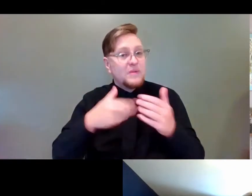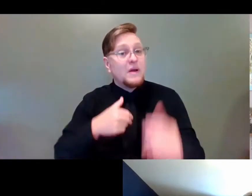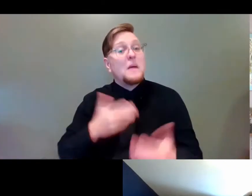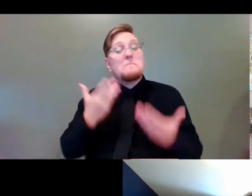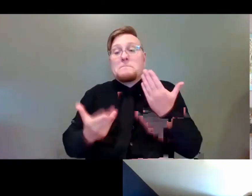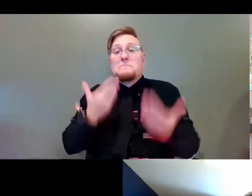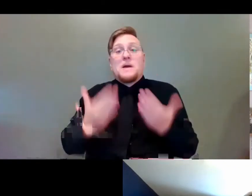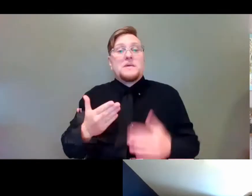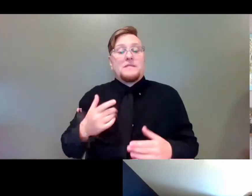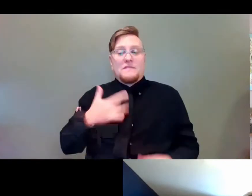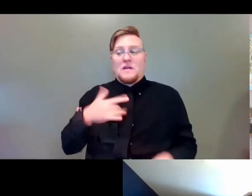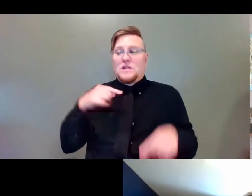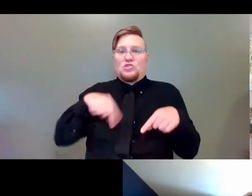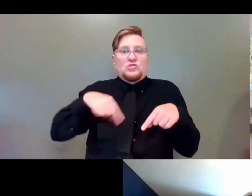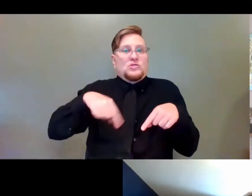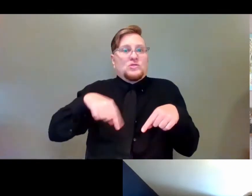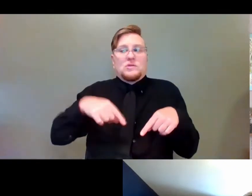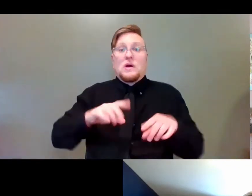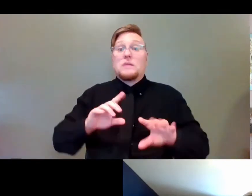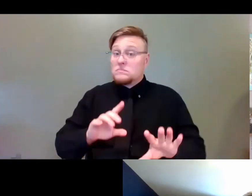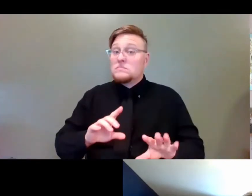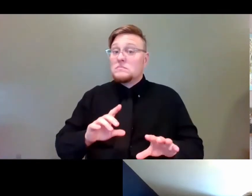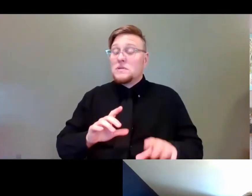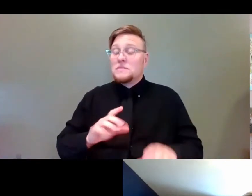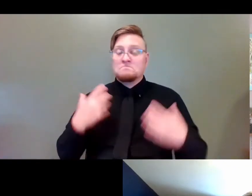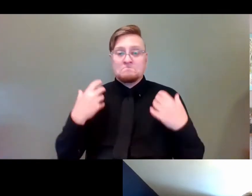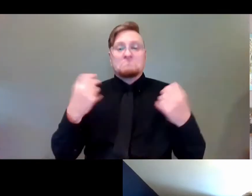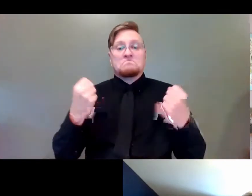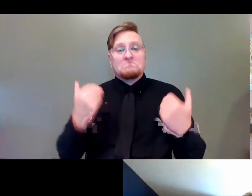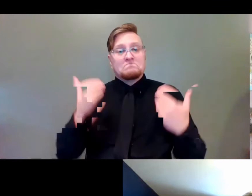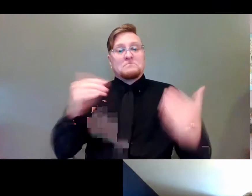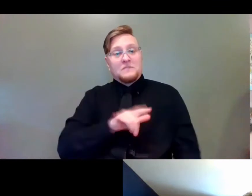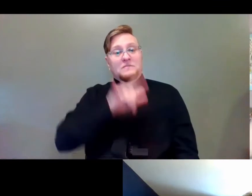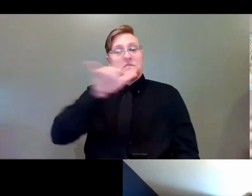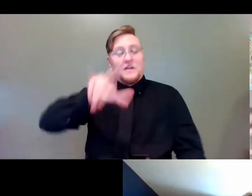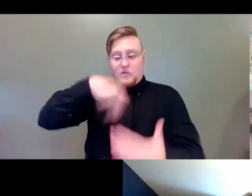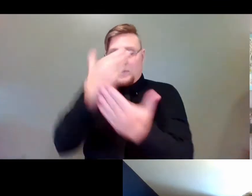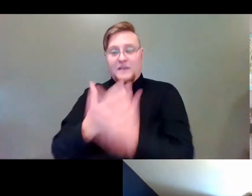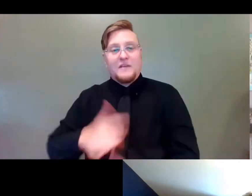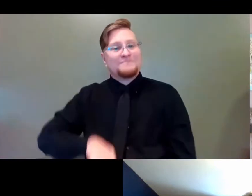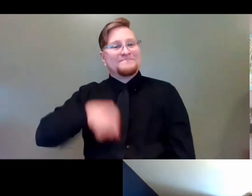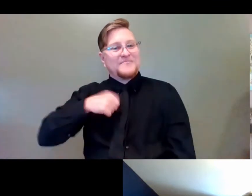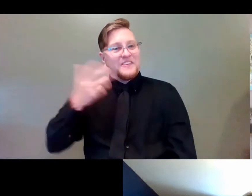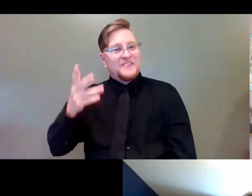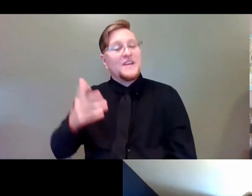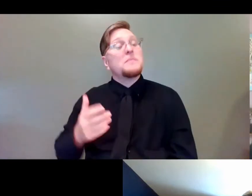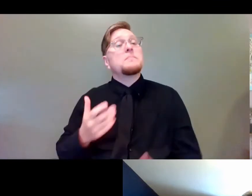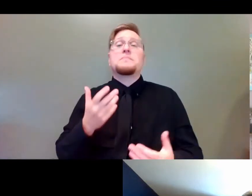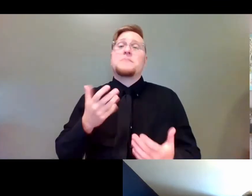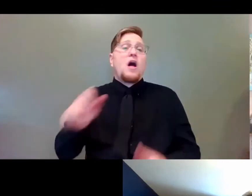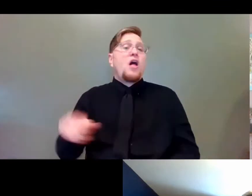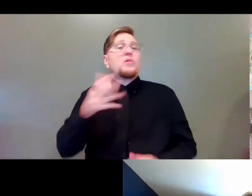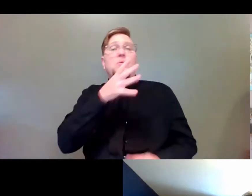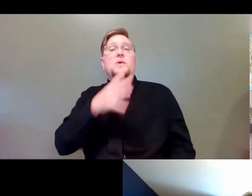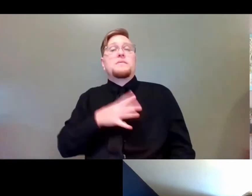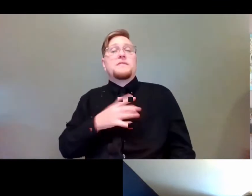they arrived 40 hours later, and there we were at the airport. For other women, it was the chance just to be finally disabled women,